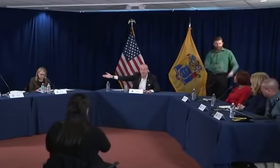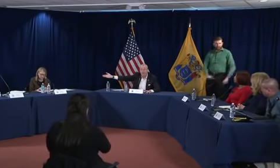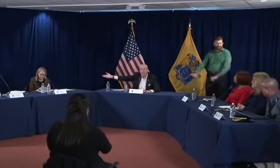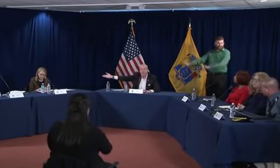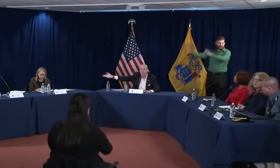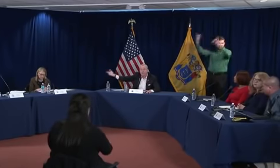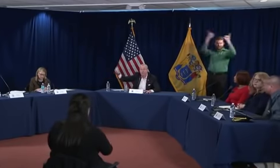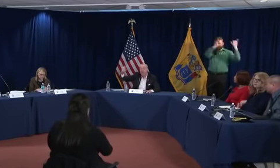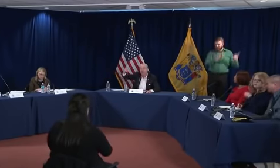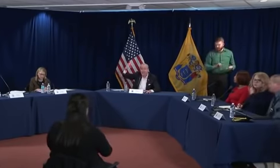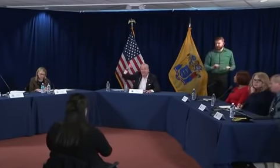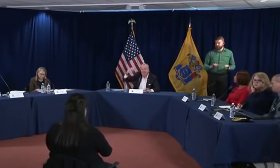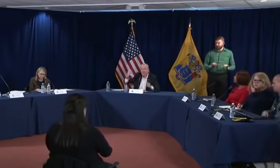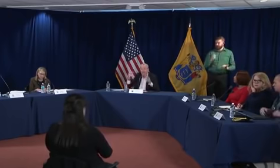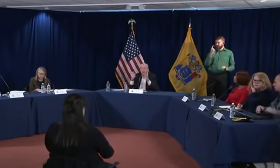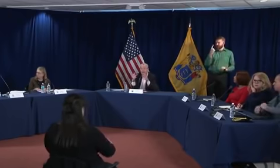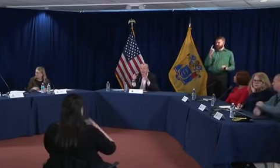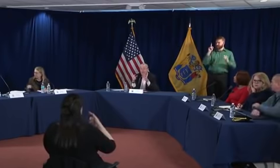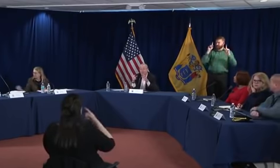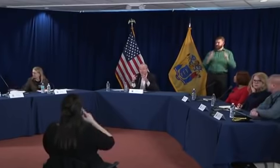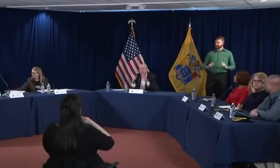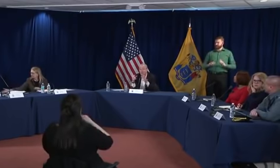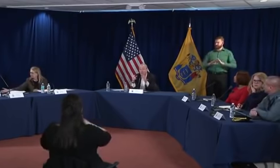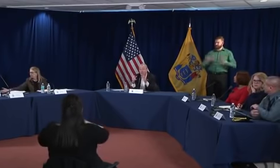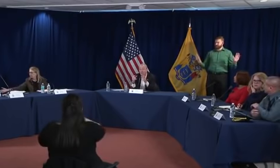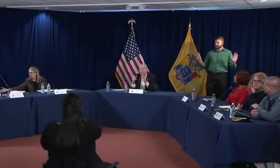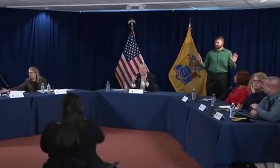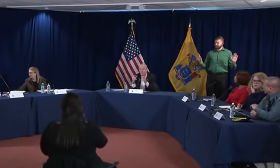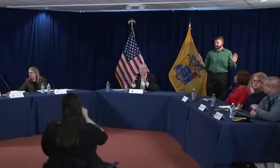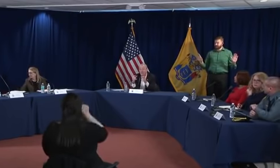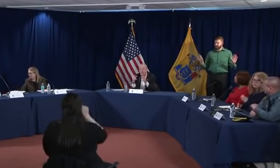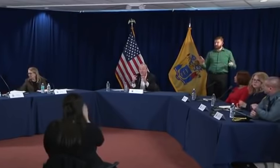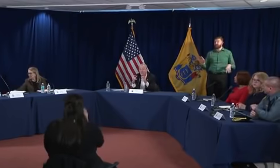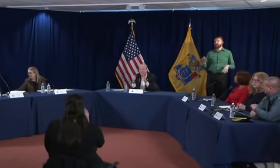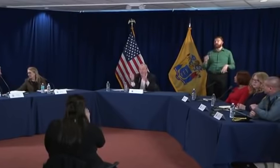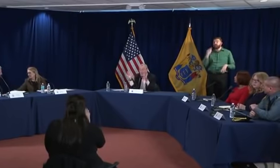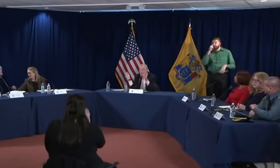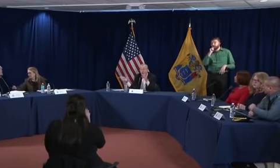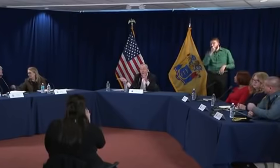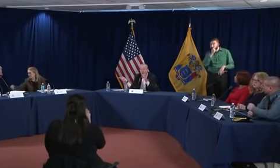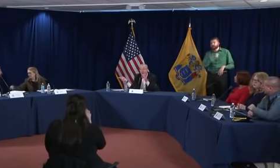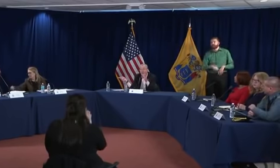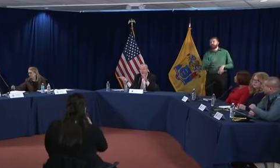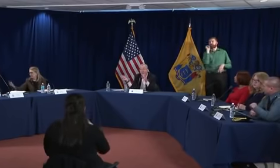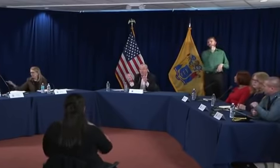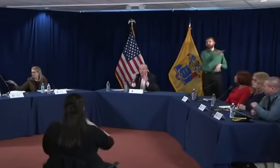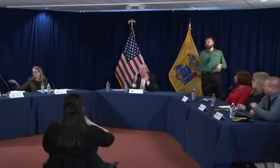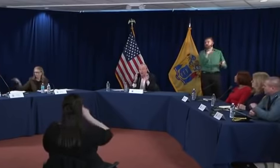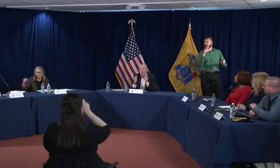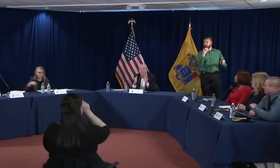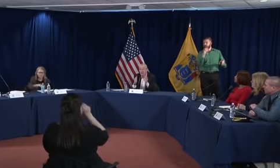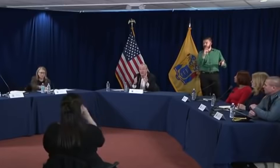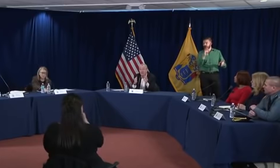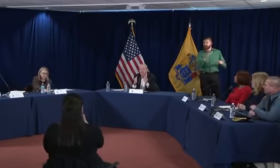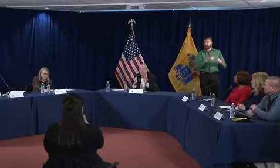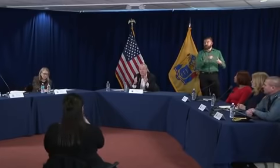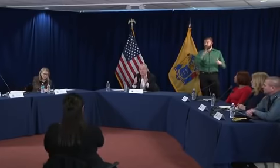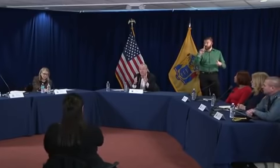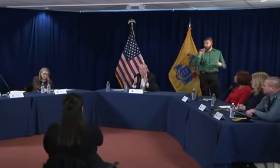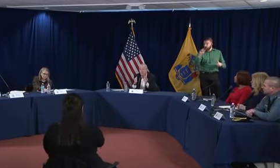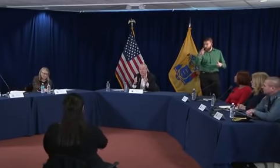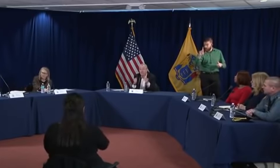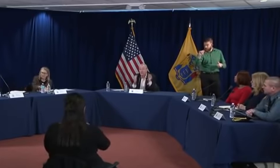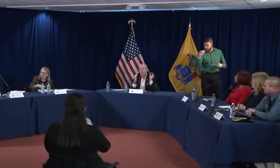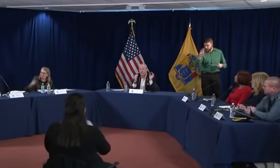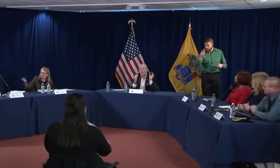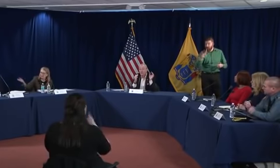County College. But the back end, there's a limited number of folks who actually perform the test. There's the Department of Health. There are a couple of hospital